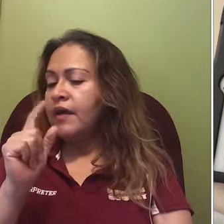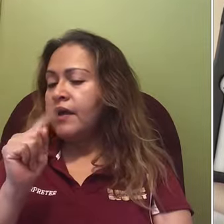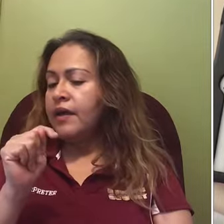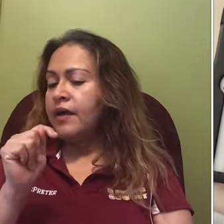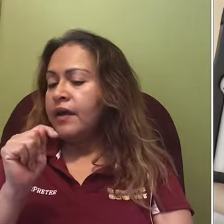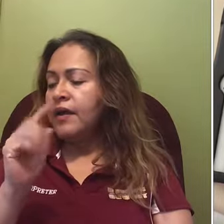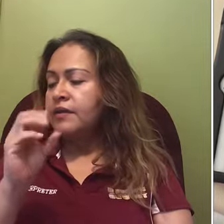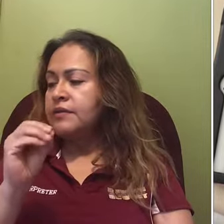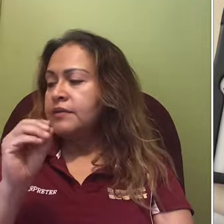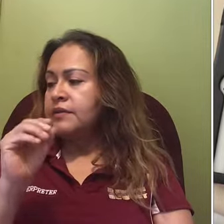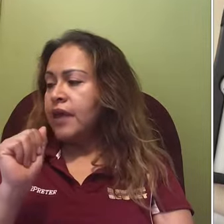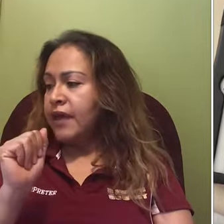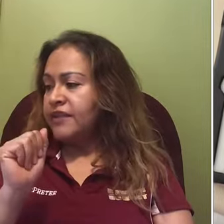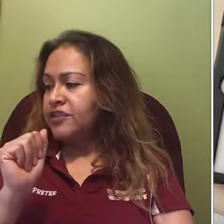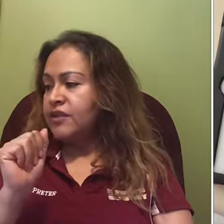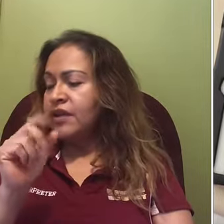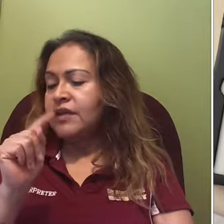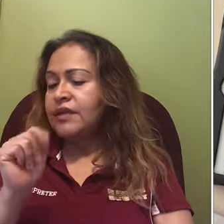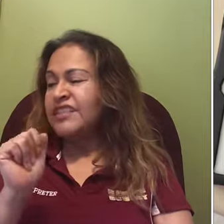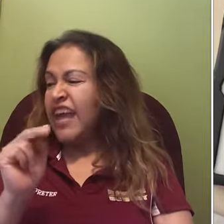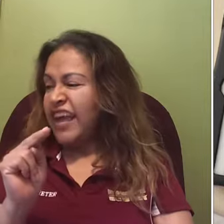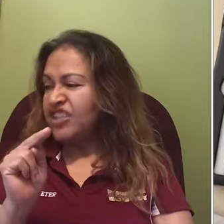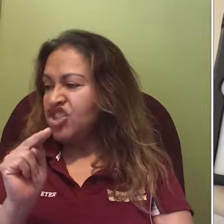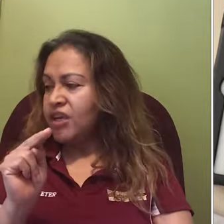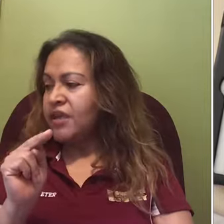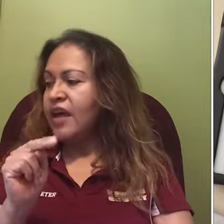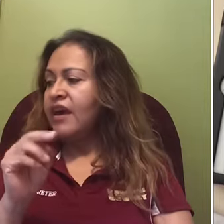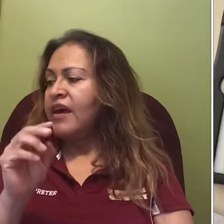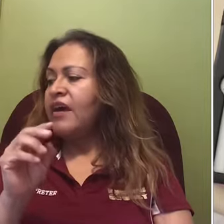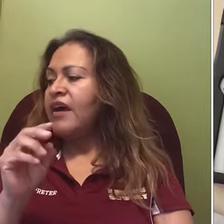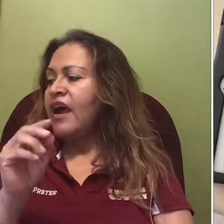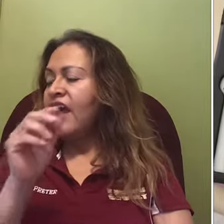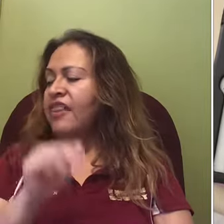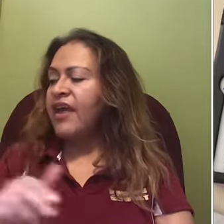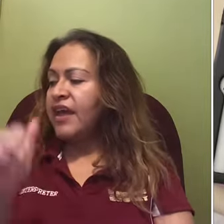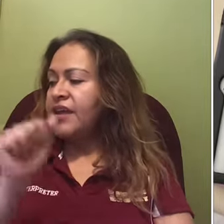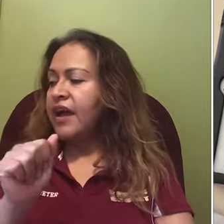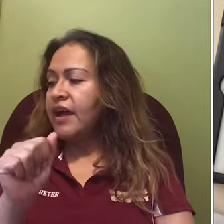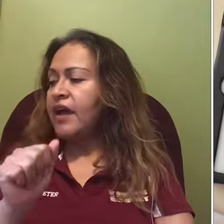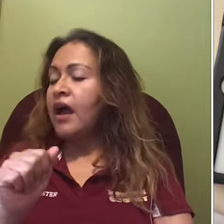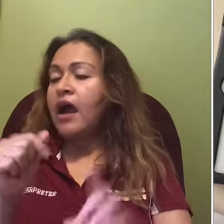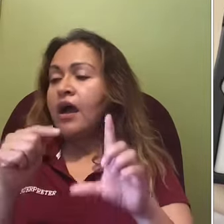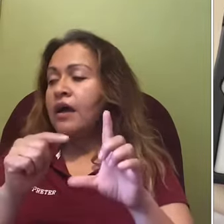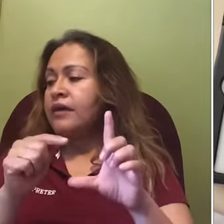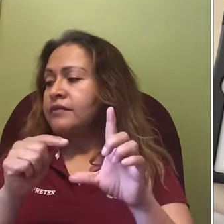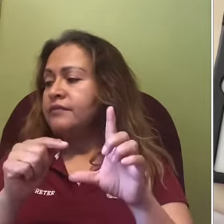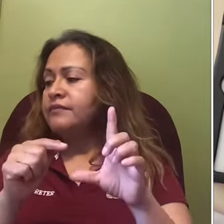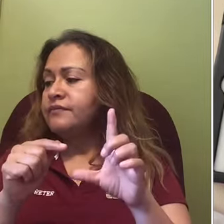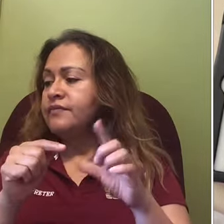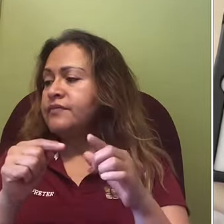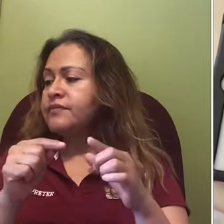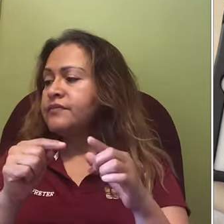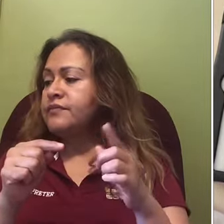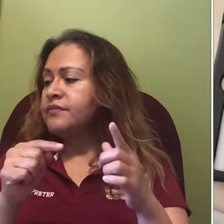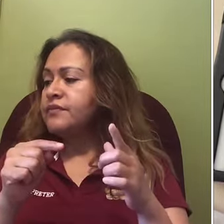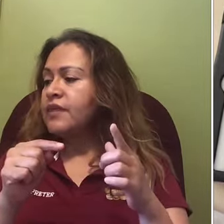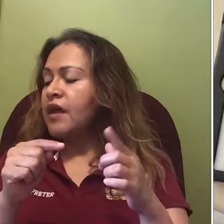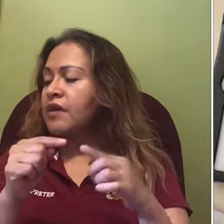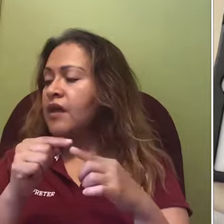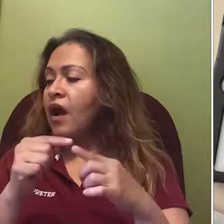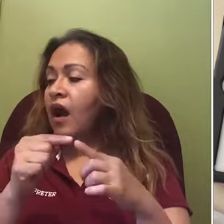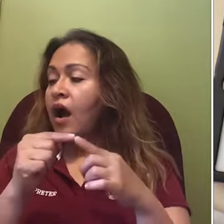the tangent. The tangent of theta. Opposite over adjacent. The opposite side is